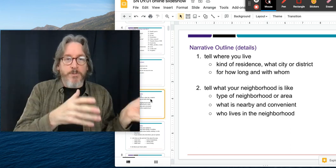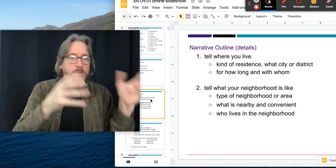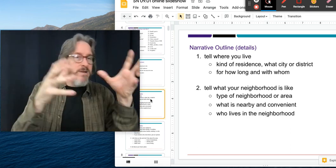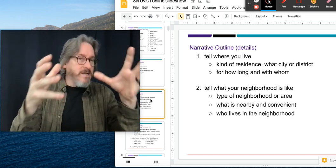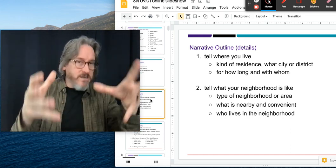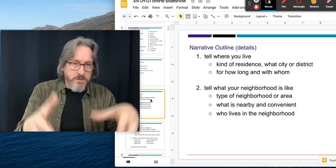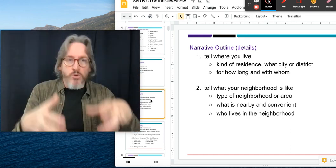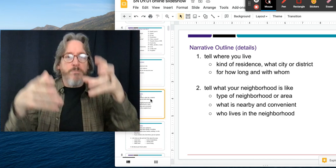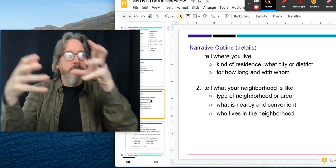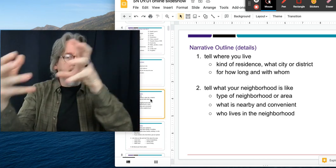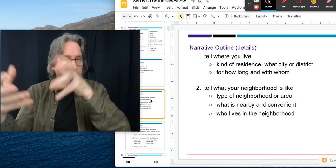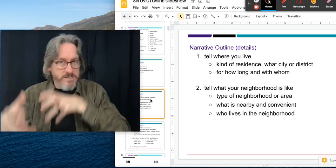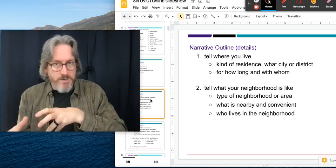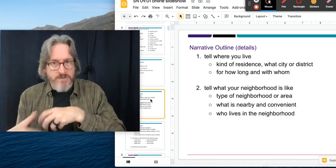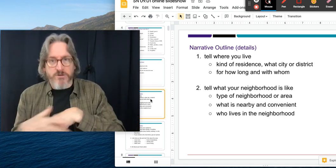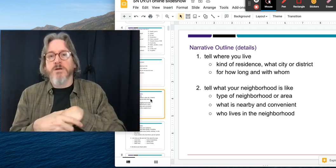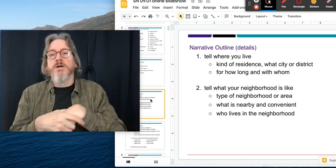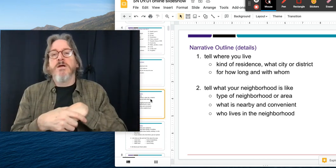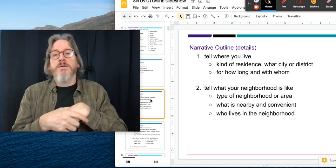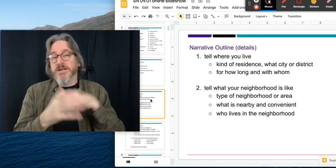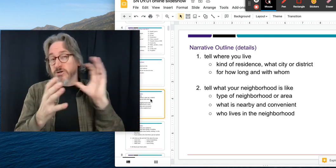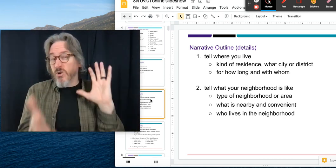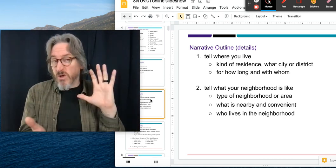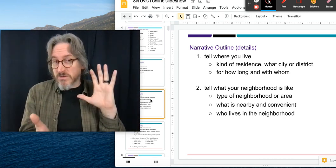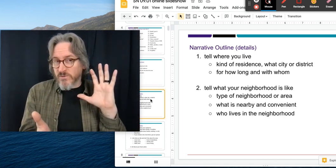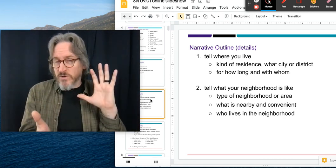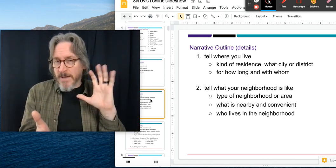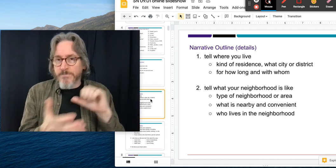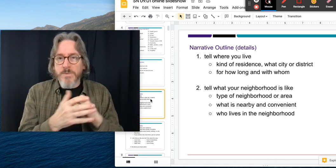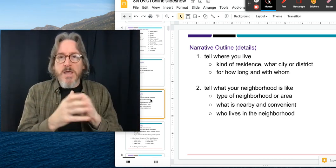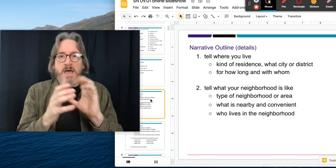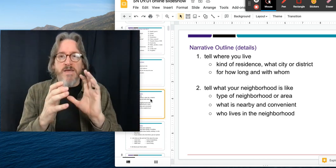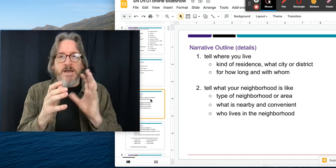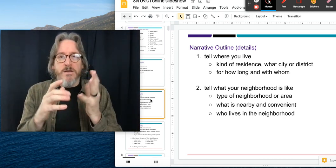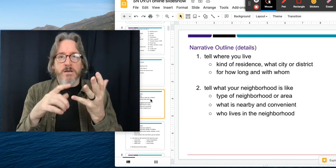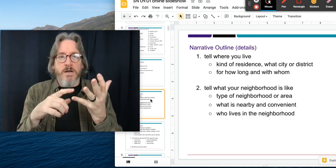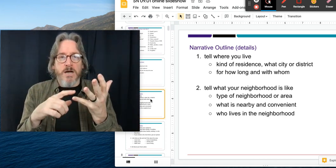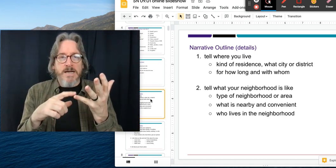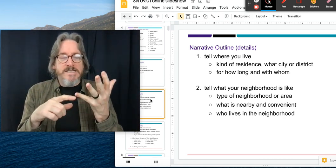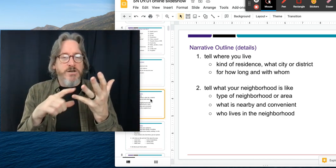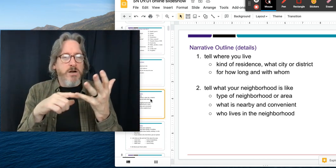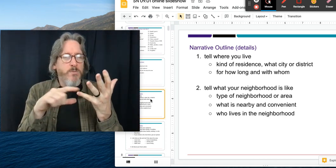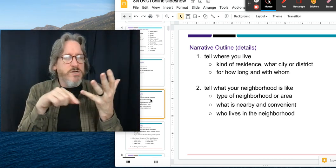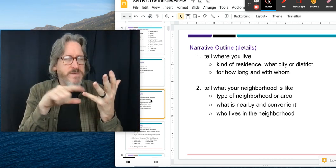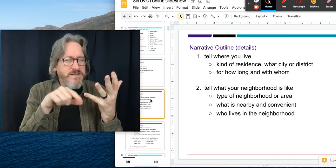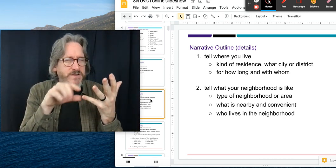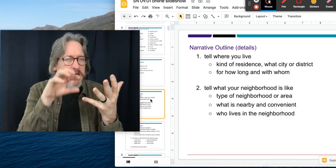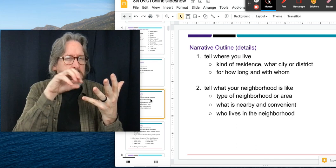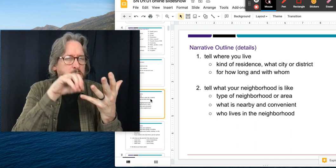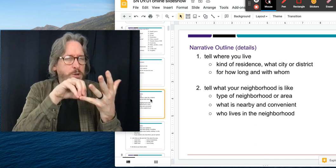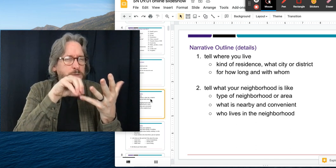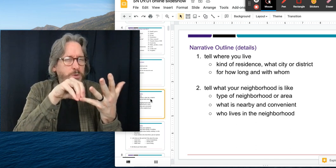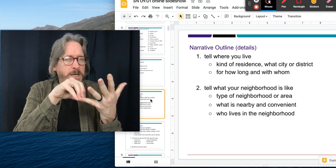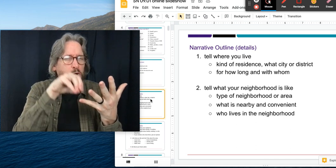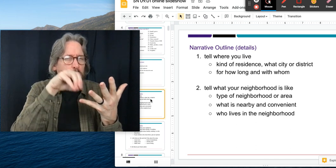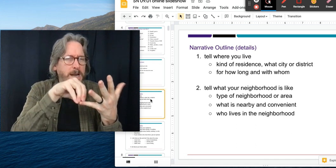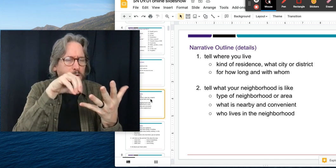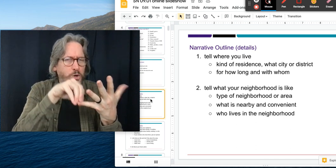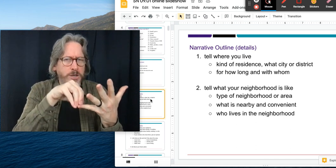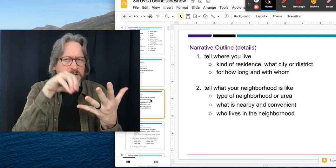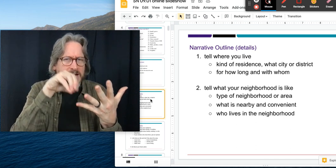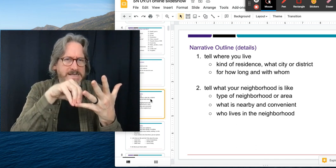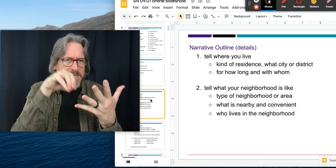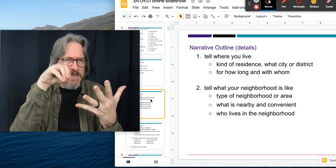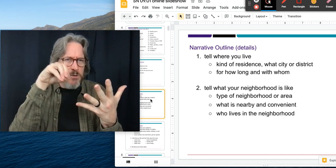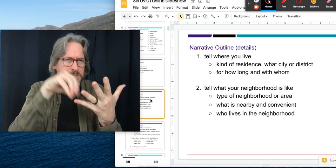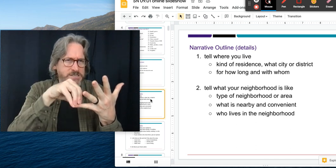Is it apartment? Is it a dorm? Is it whatever? Make sure you know all those vocab. Then is there a more specific community or